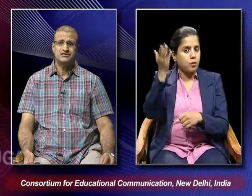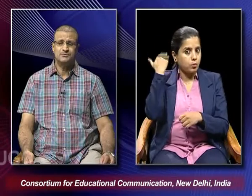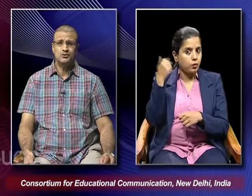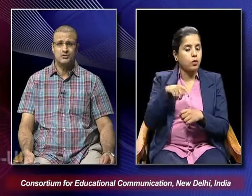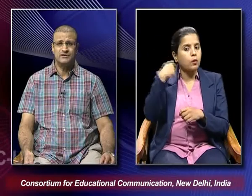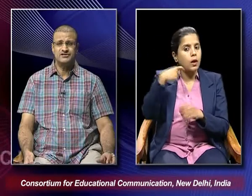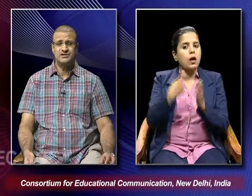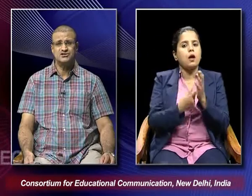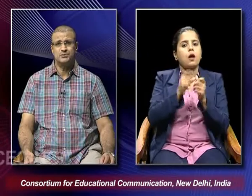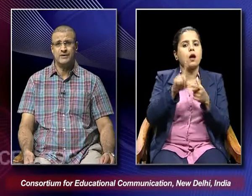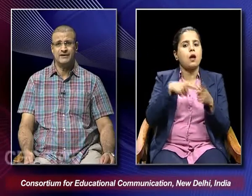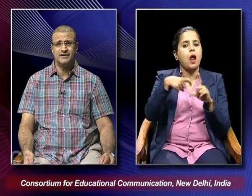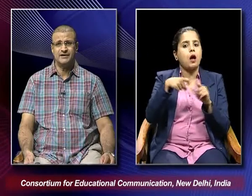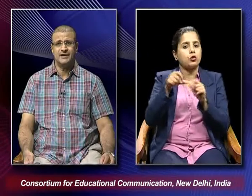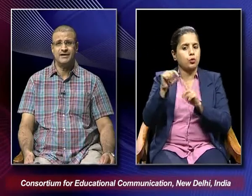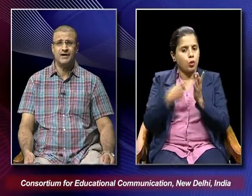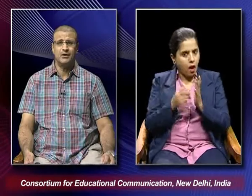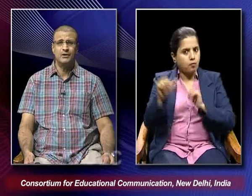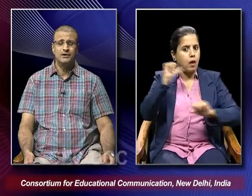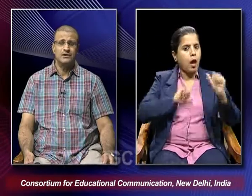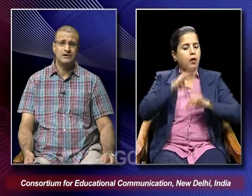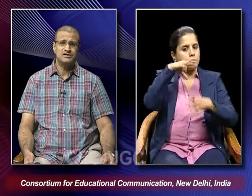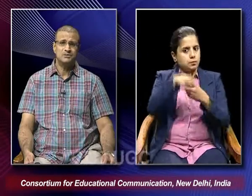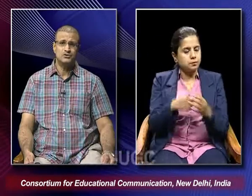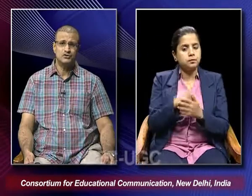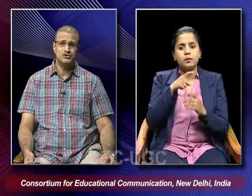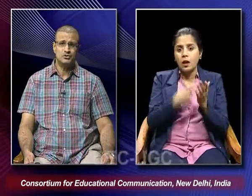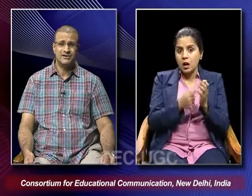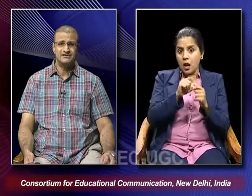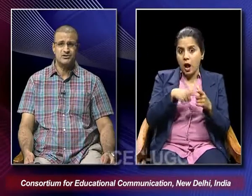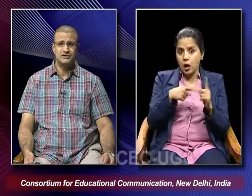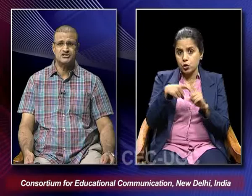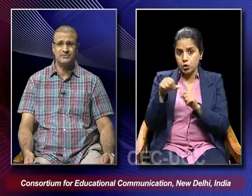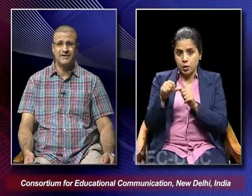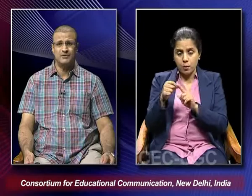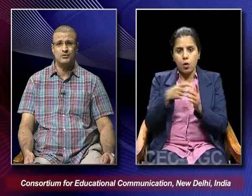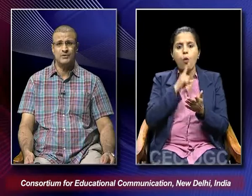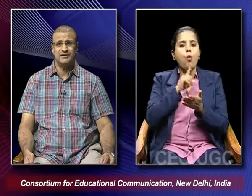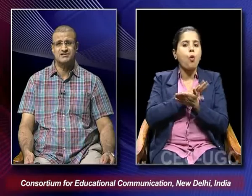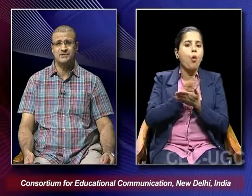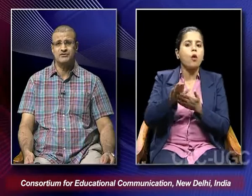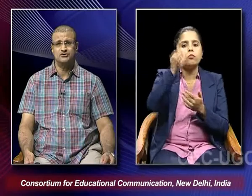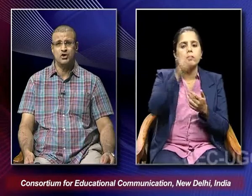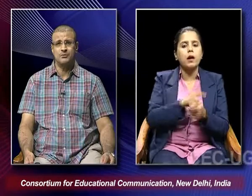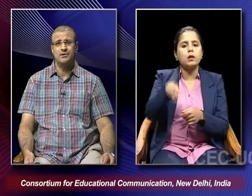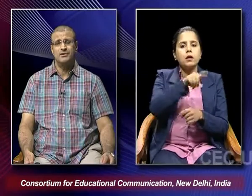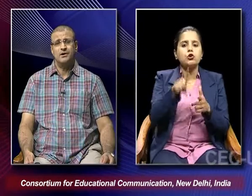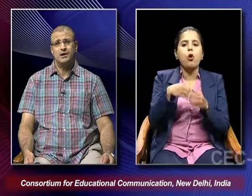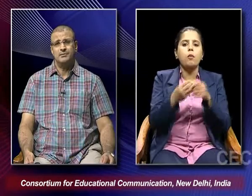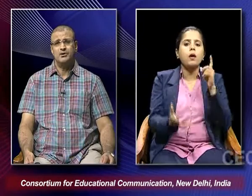Raj Kapoor, in which Raj Kapoor acted, and how Raj Kapoor was shown as an honest man who gets some kind of a